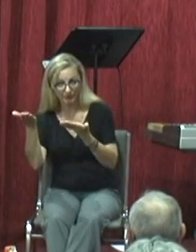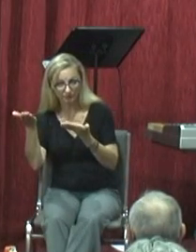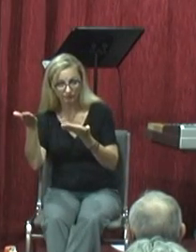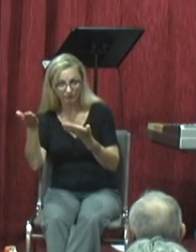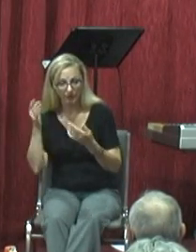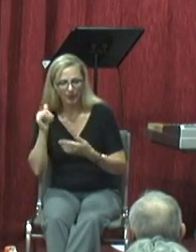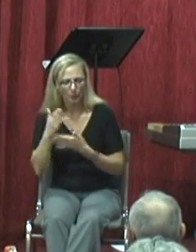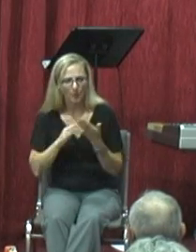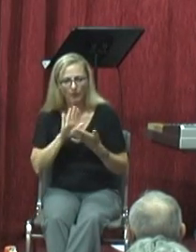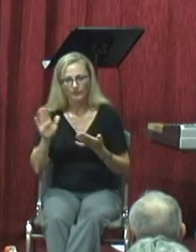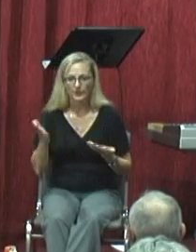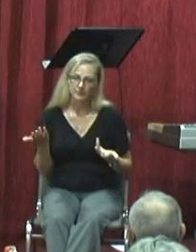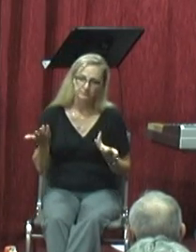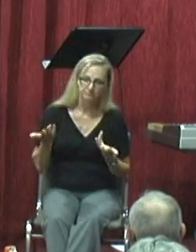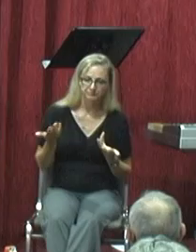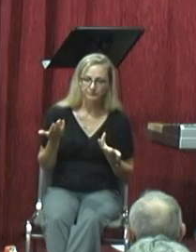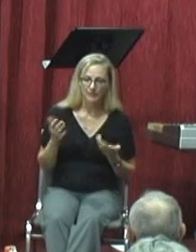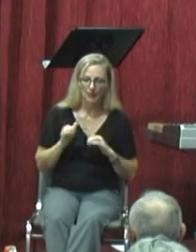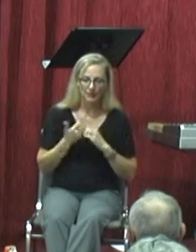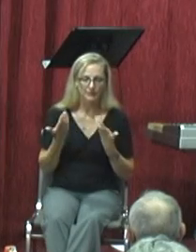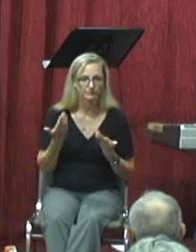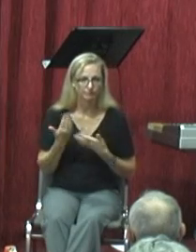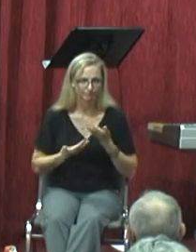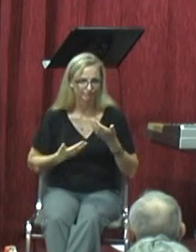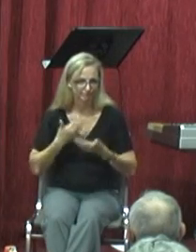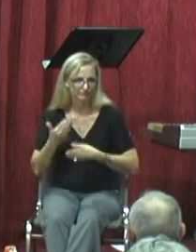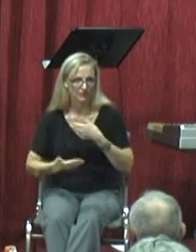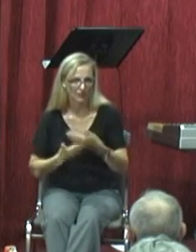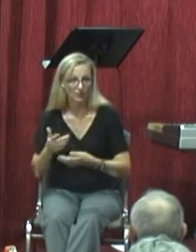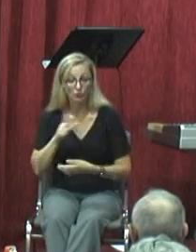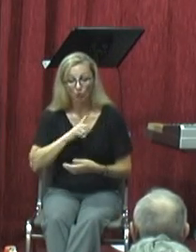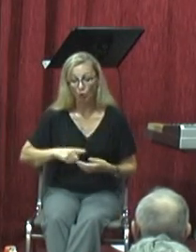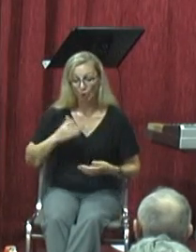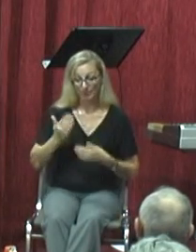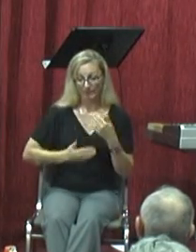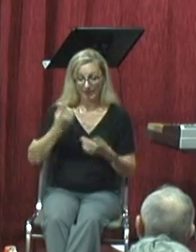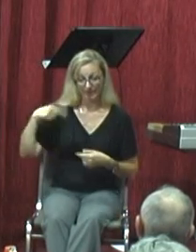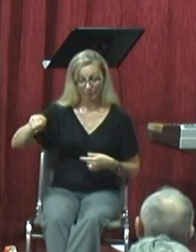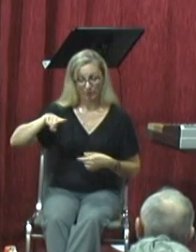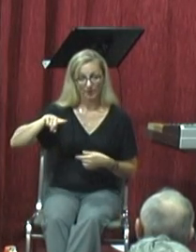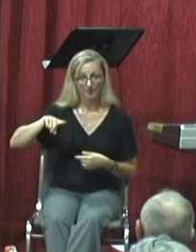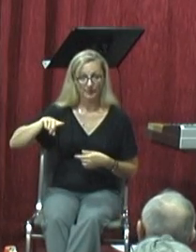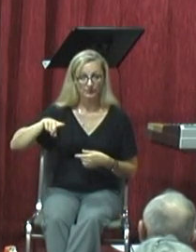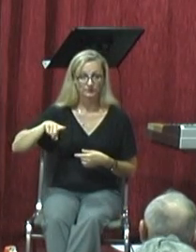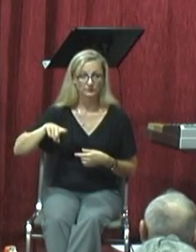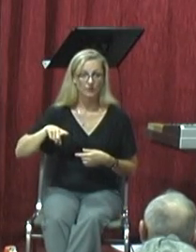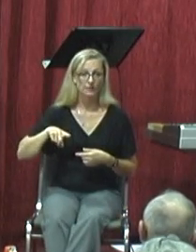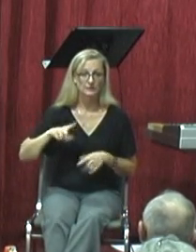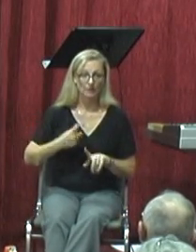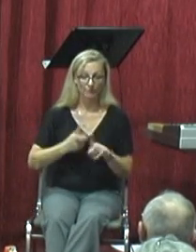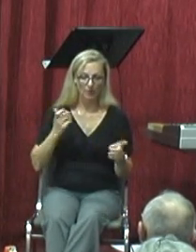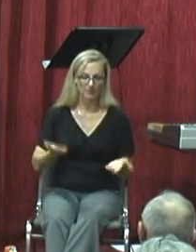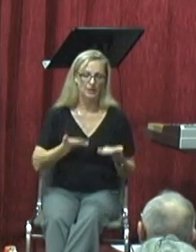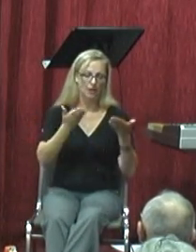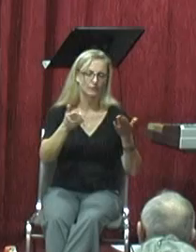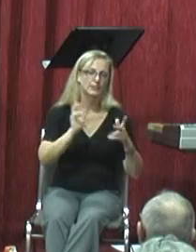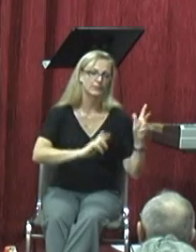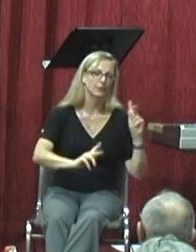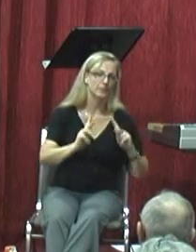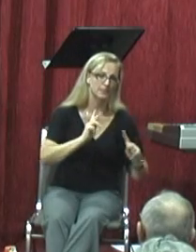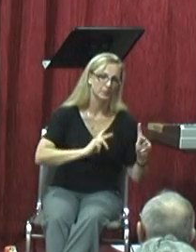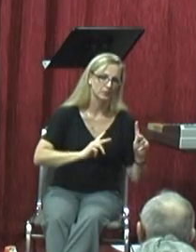That was part of their livelihood. So the Lord provided for the livelihood of the Kohanim from the offerings of the